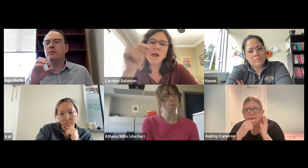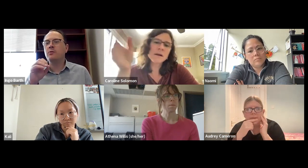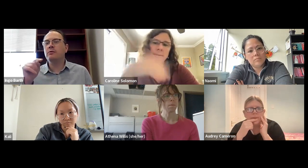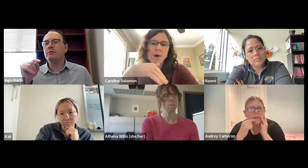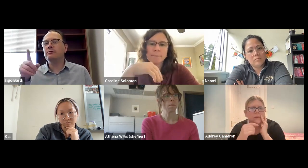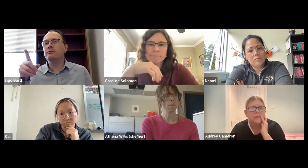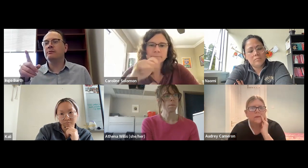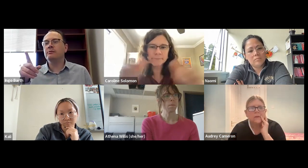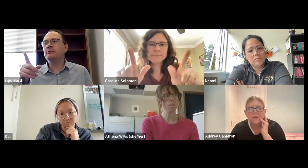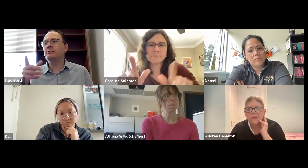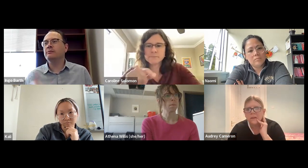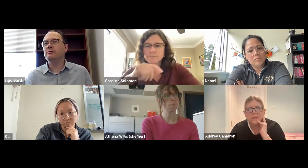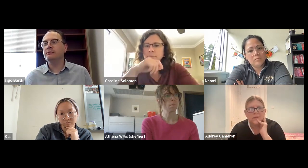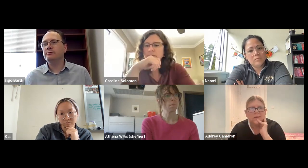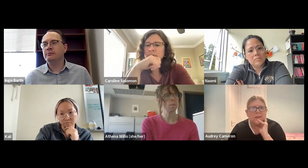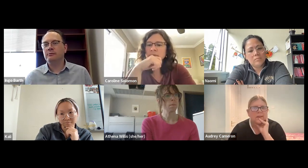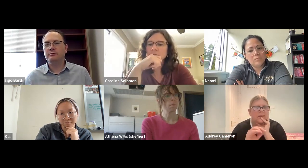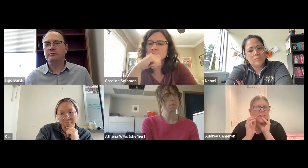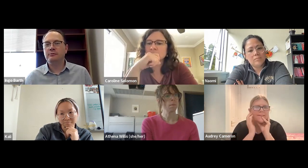do you see the comment from Scott in the chat?